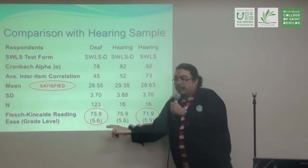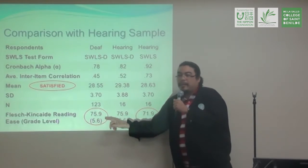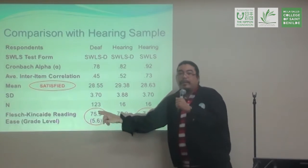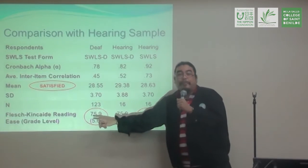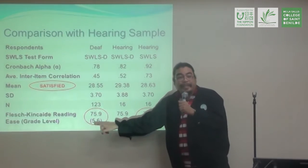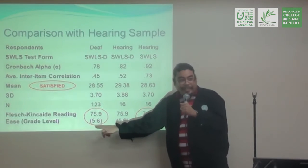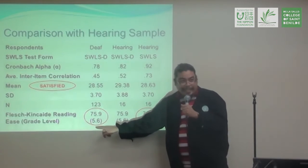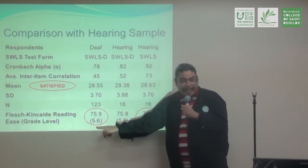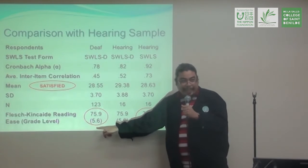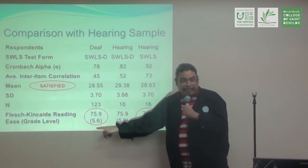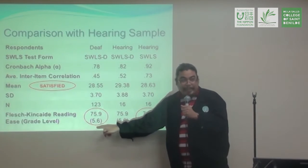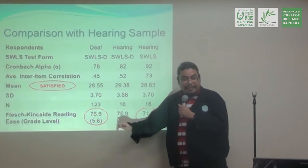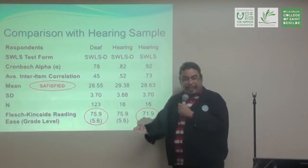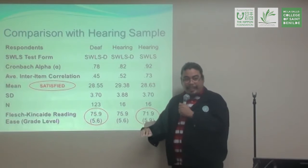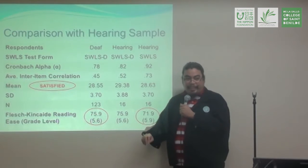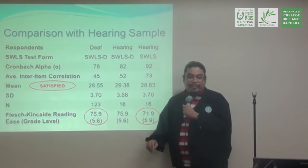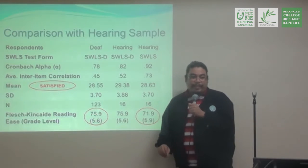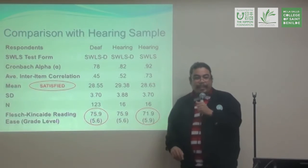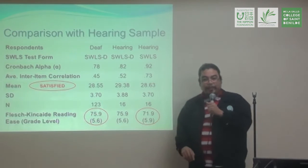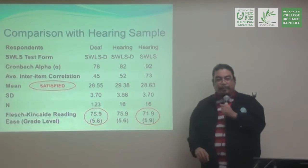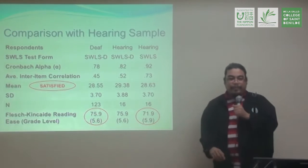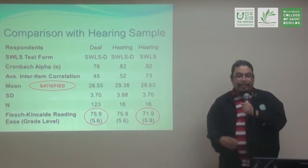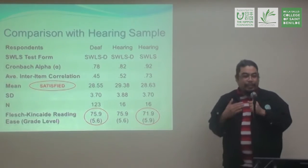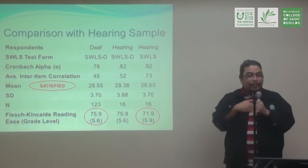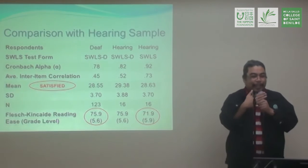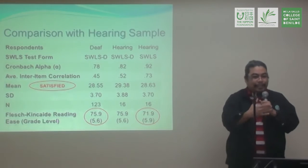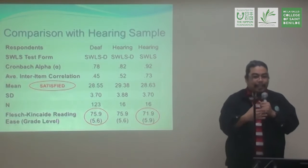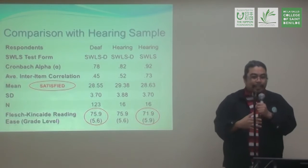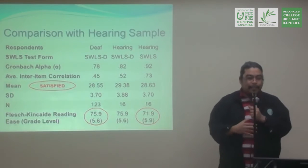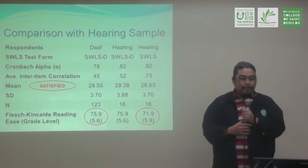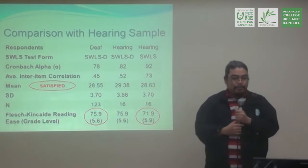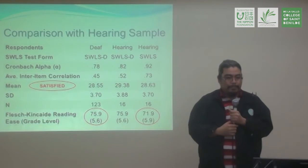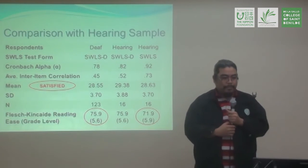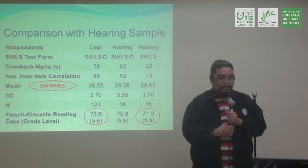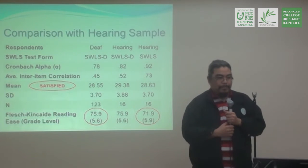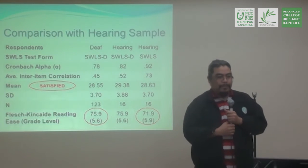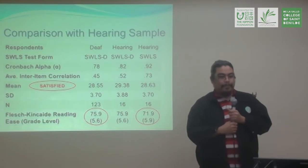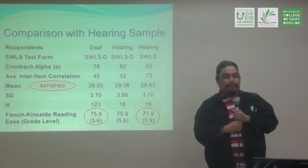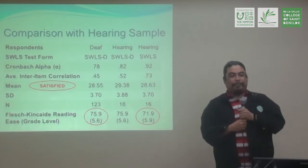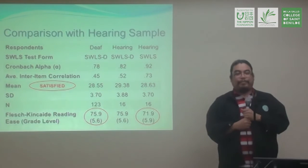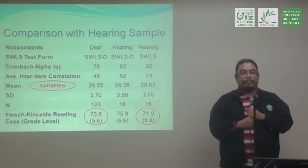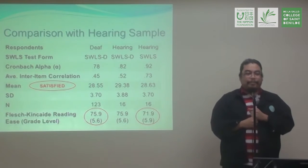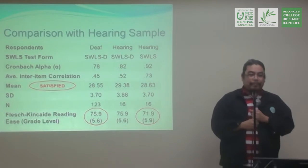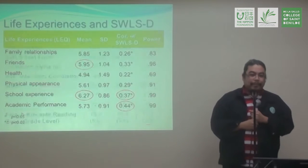mabilis mo siya maintindihan. Okay? So, next slide.